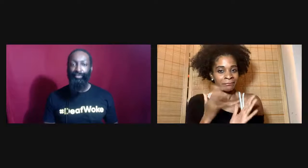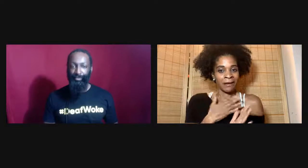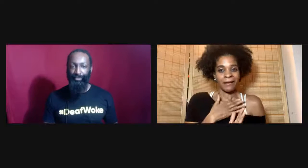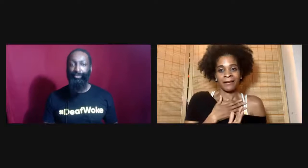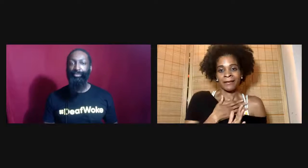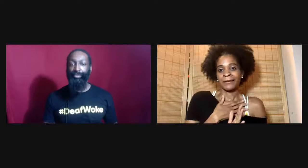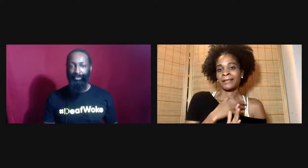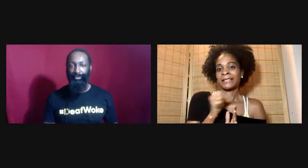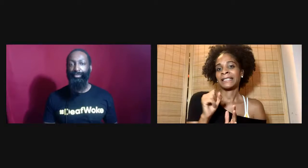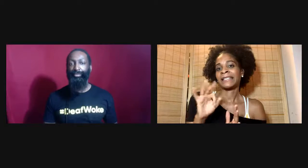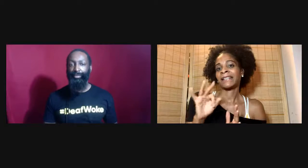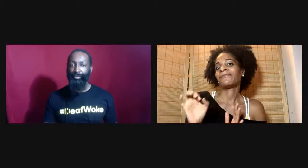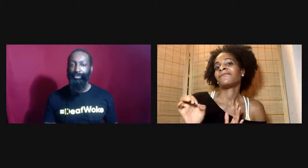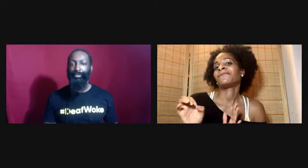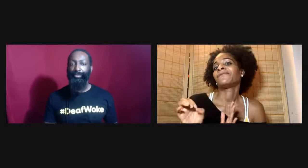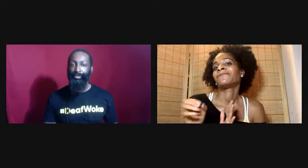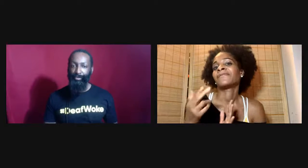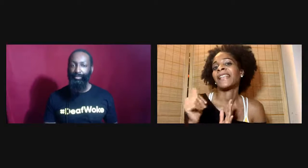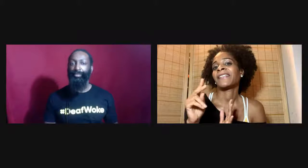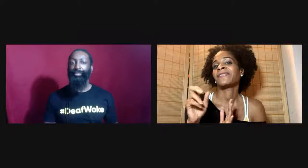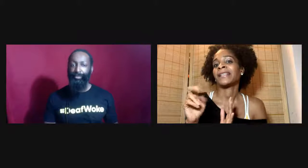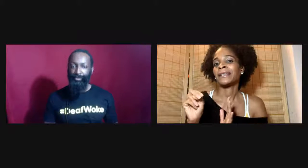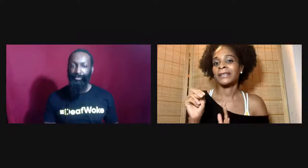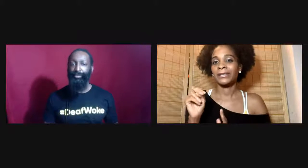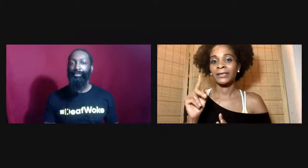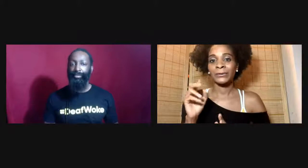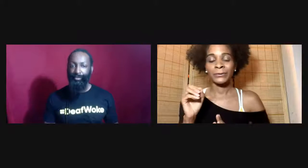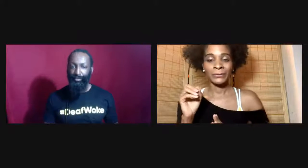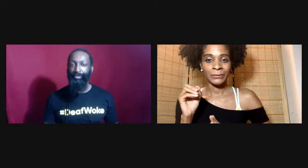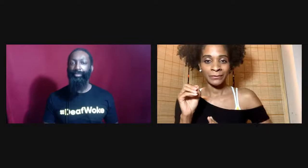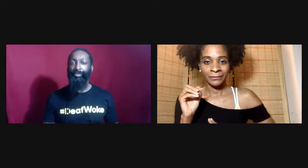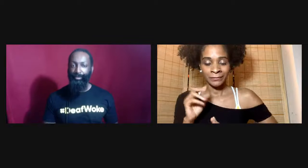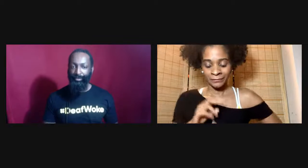It's where I found, you know, my freedom, my safe haven.